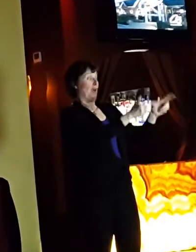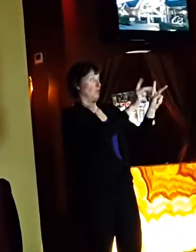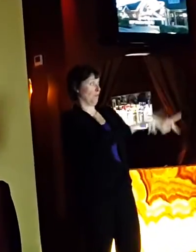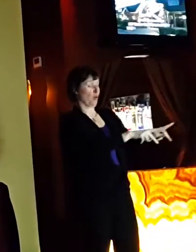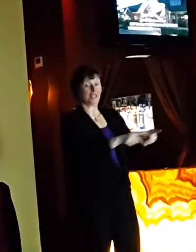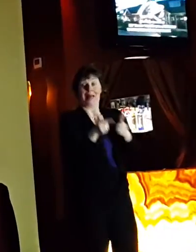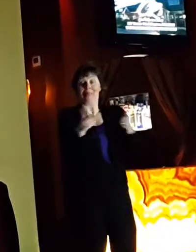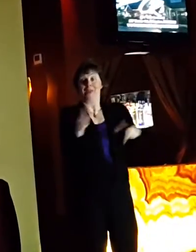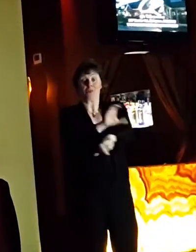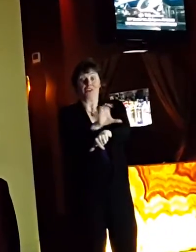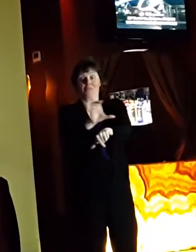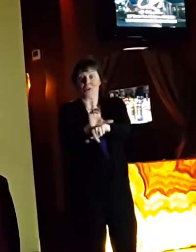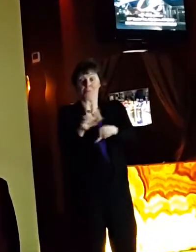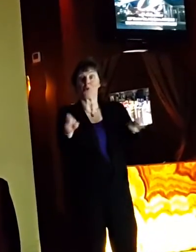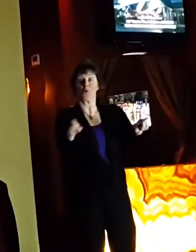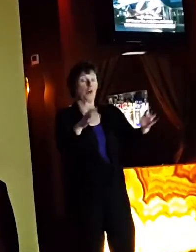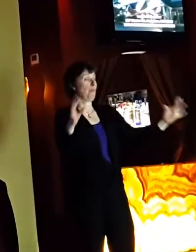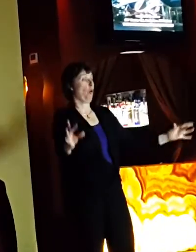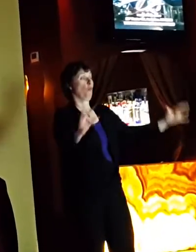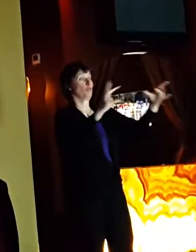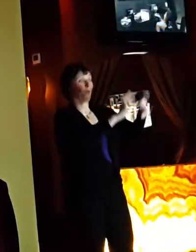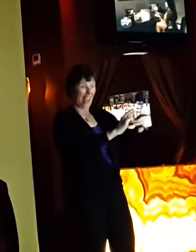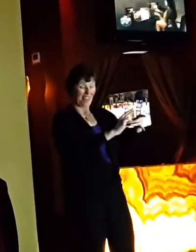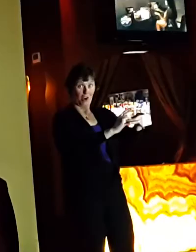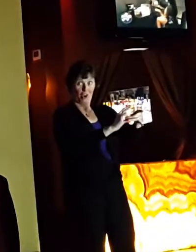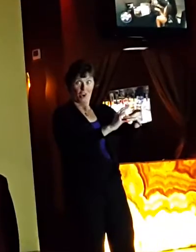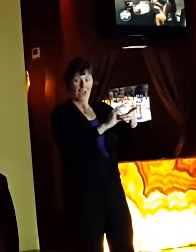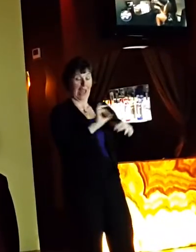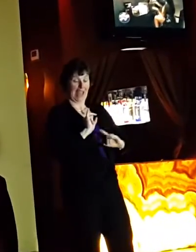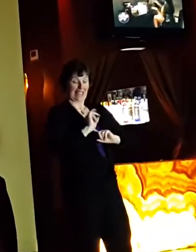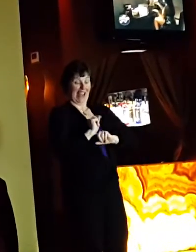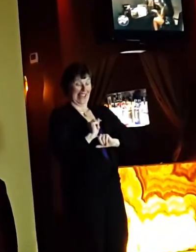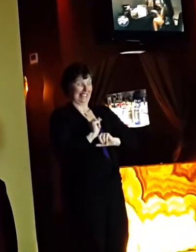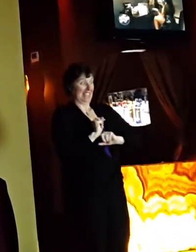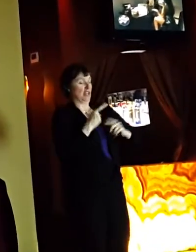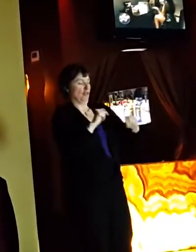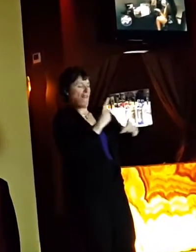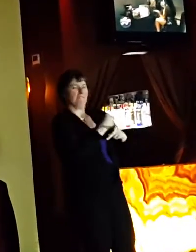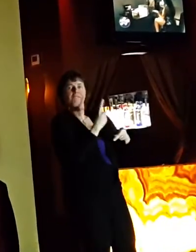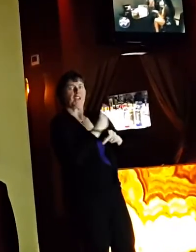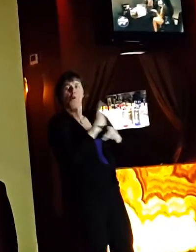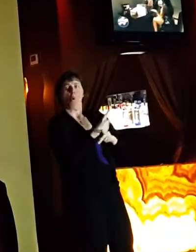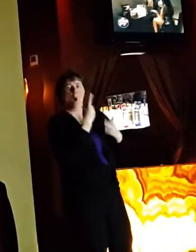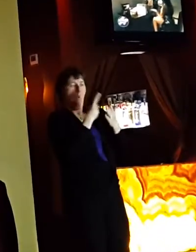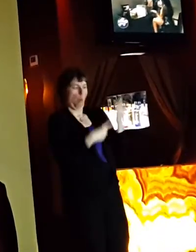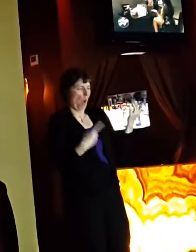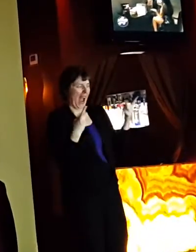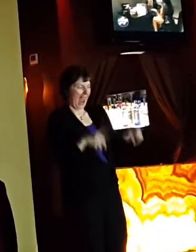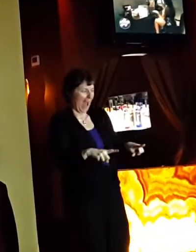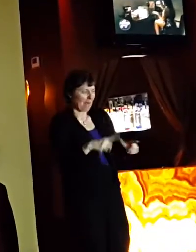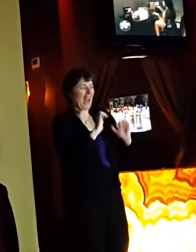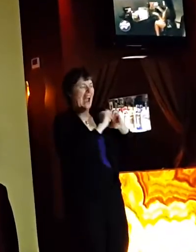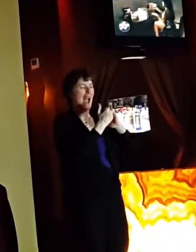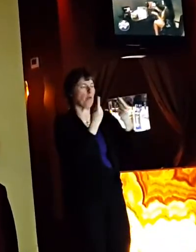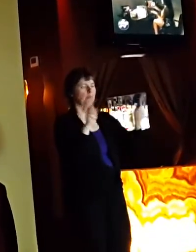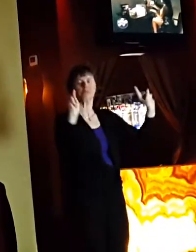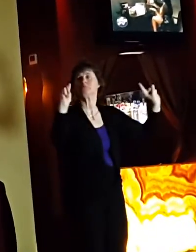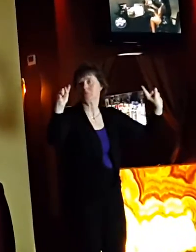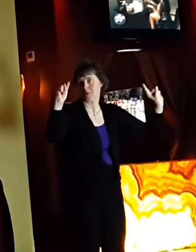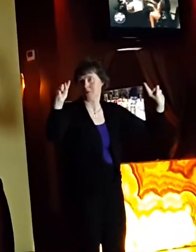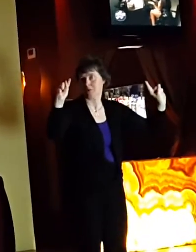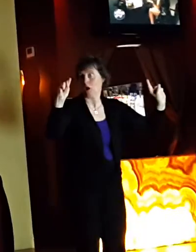person are what come together to make your workday easier and what you're trying to do better. So in the end of it,